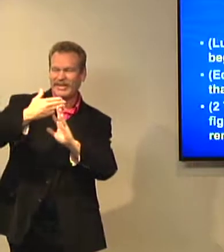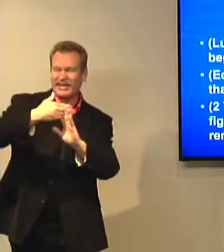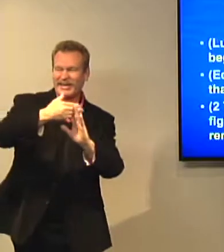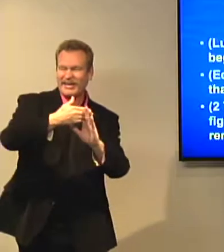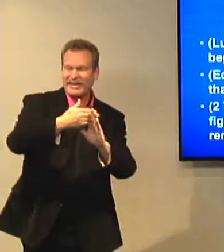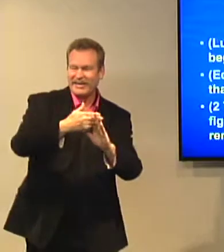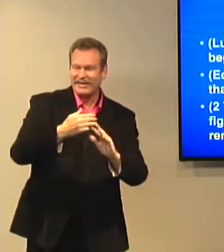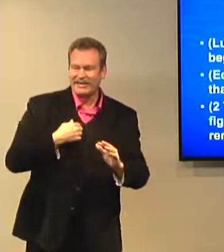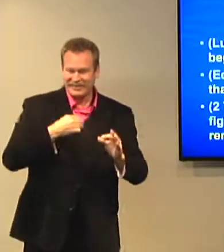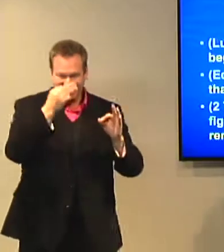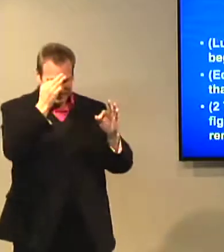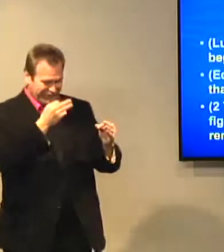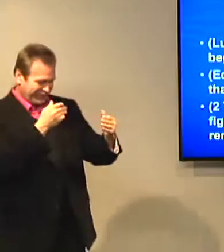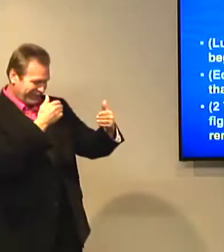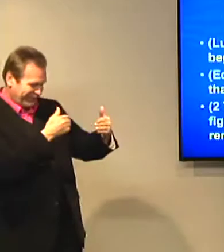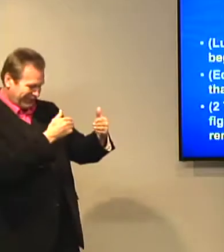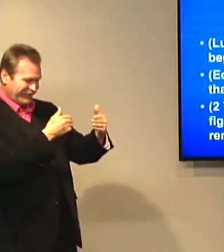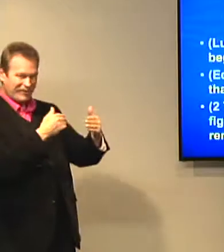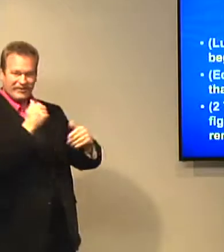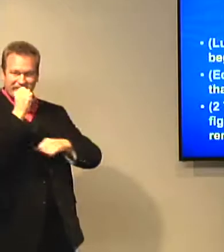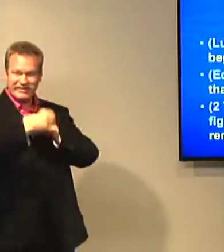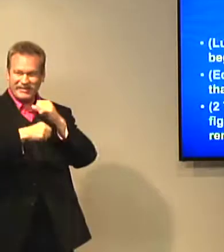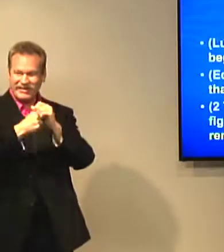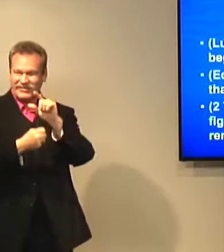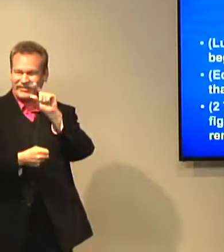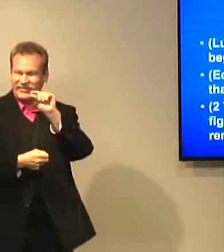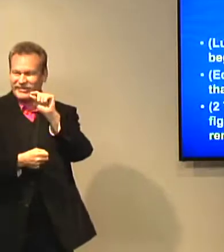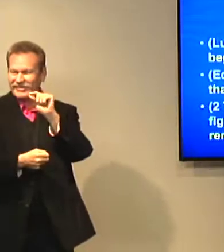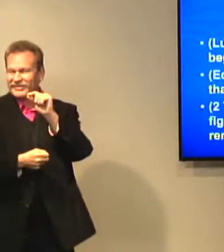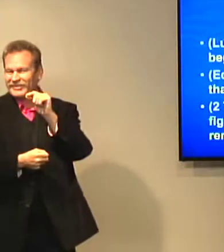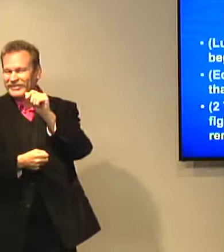Getting ready to set up a file cabinet. No, oh, I'm thinking I should do that, you know?